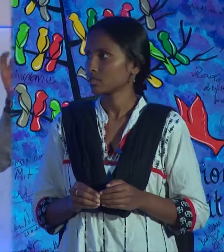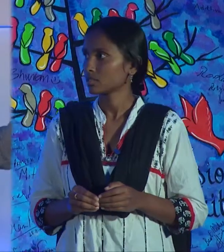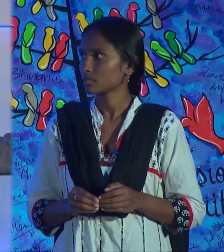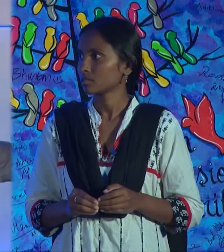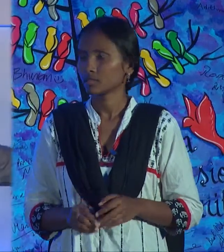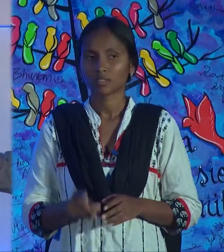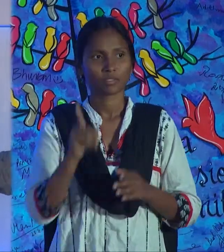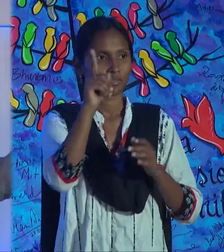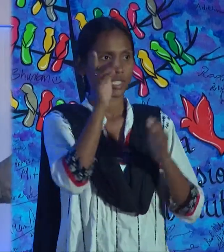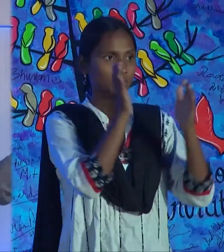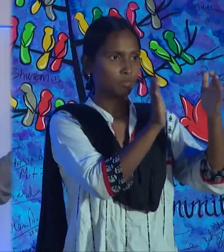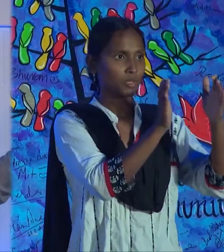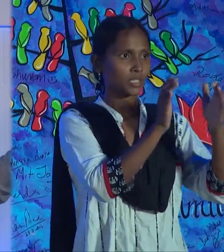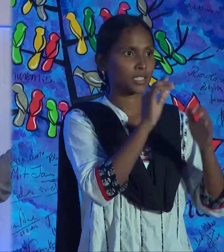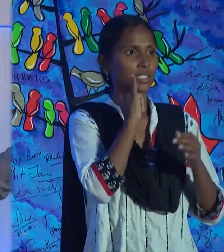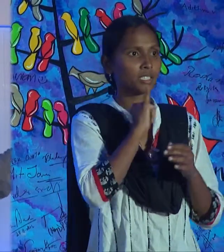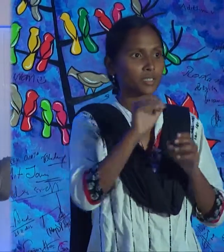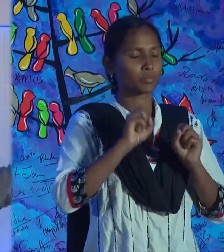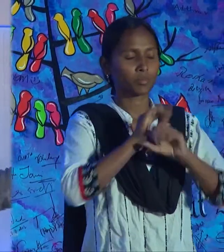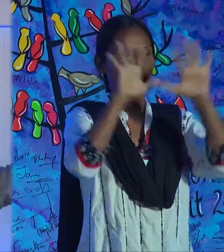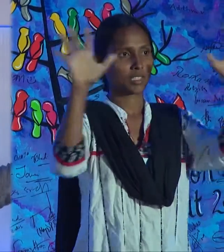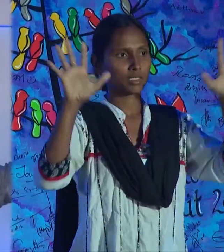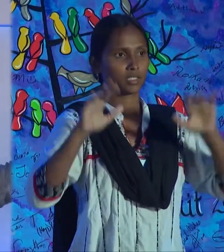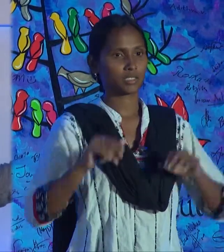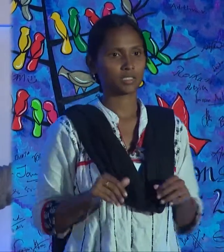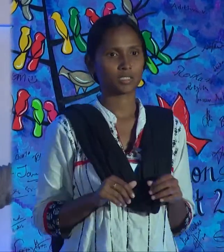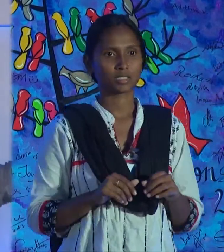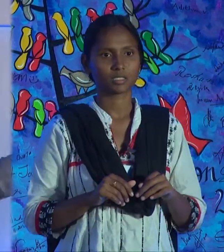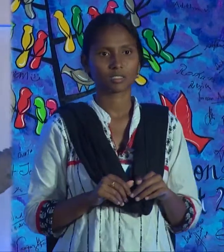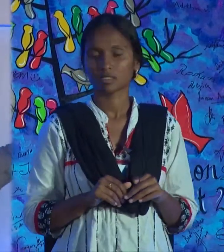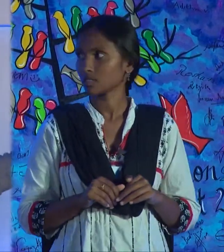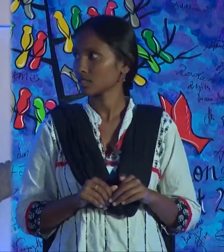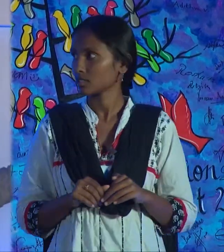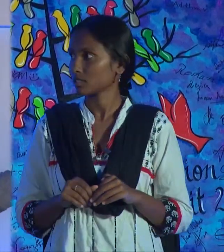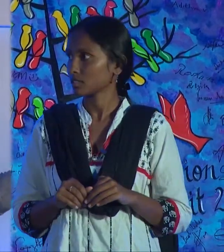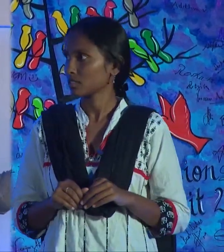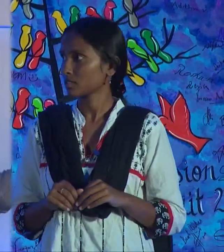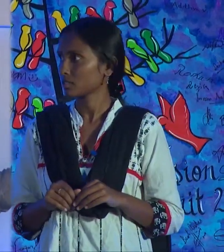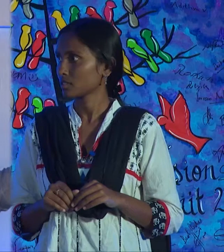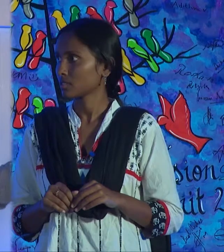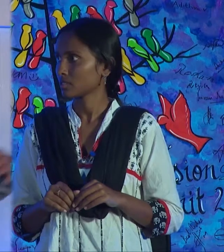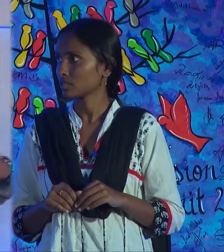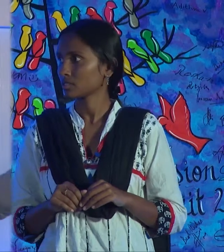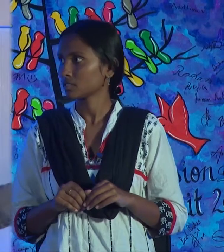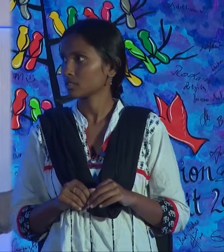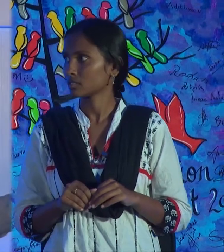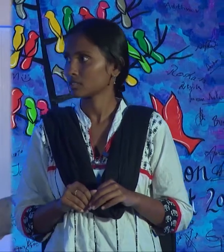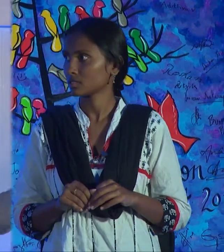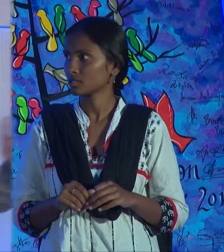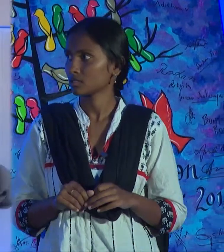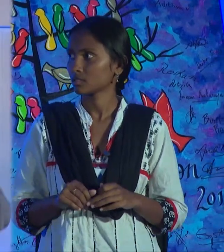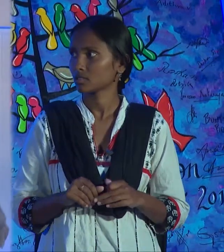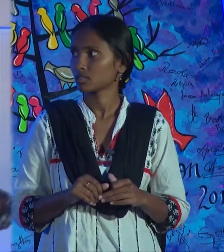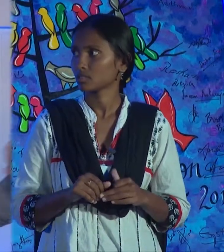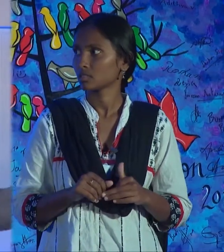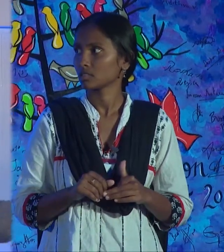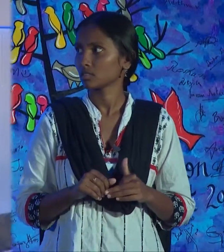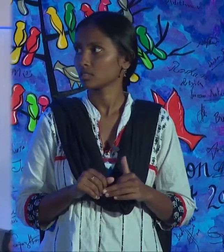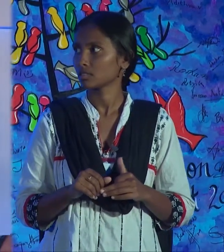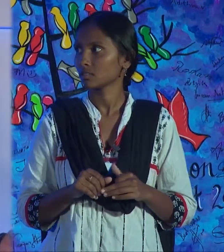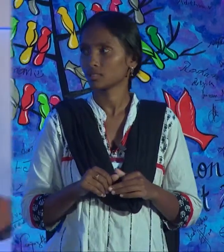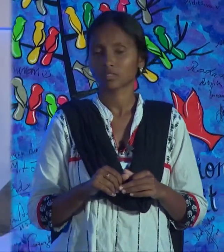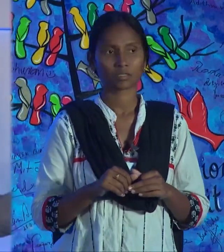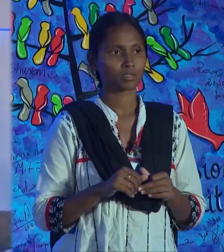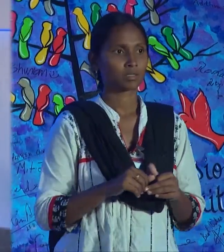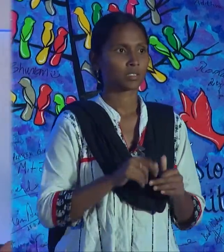out with the first part, which is of magic. You just witnessed a bit of it, wherein as of now it is just magic, but we are including many